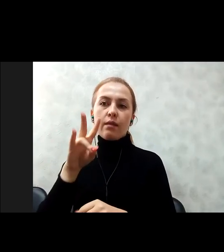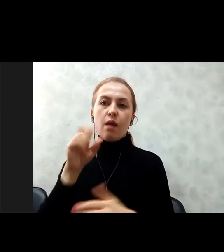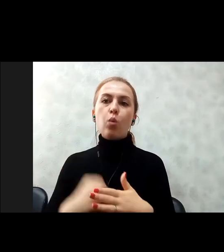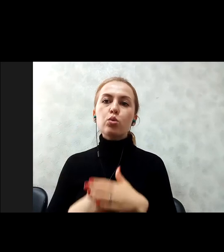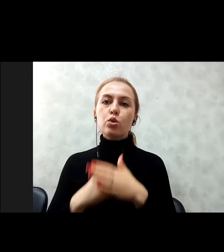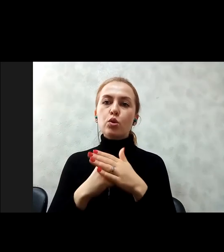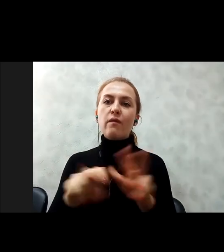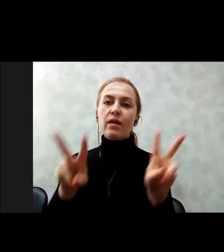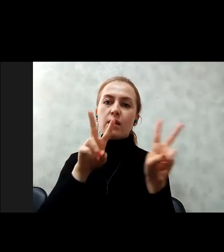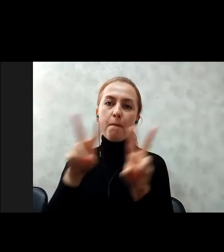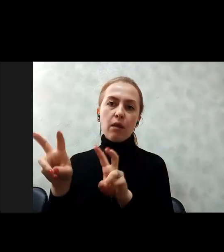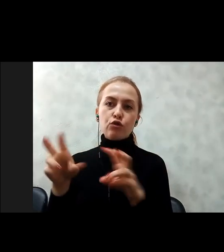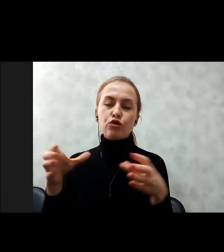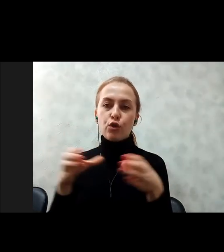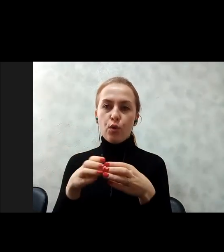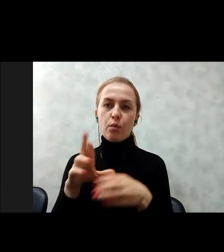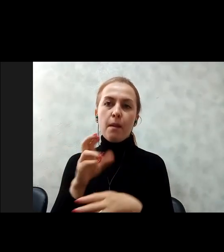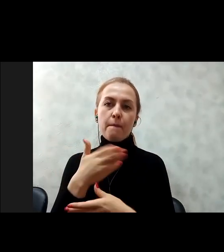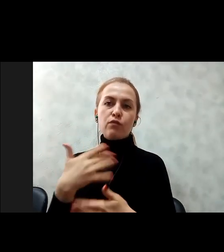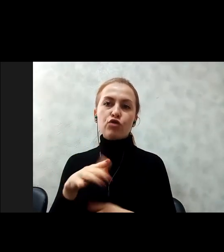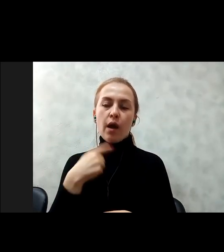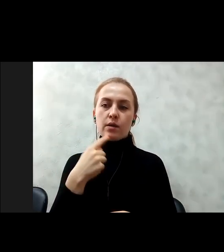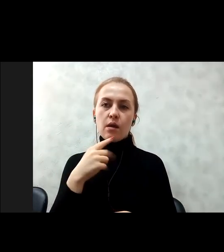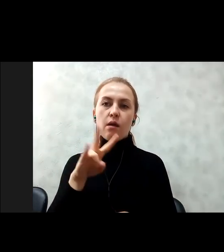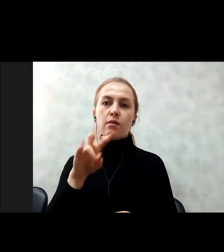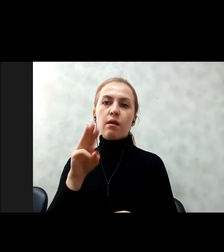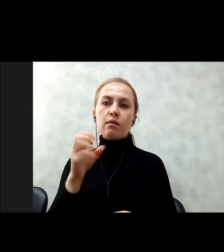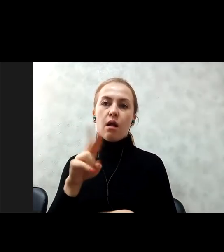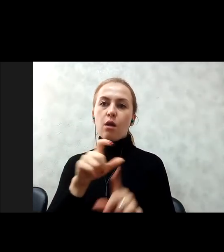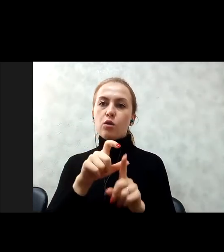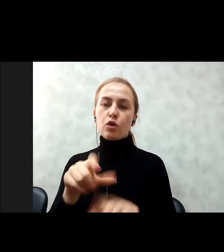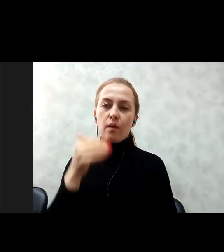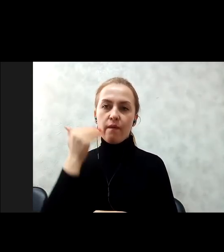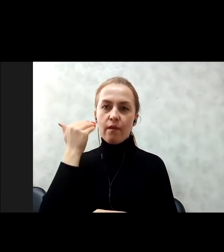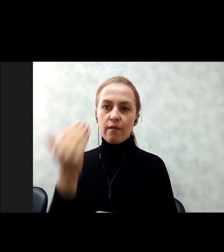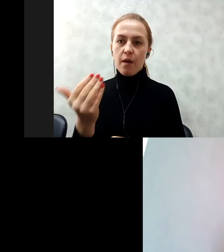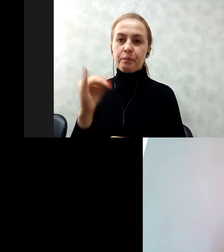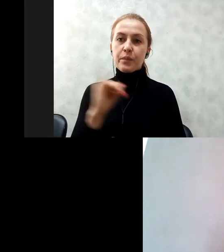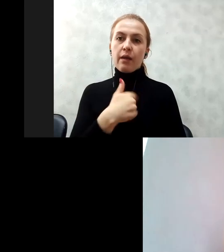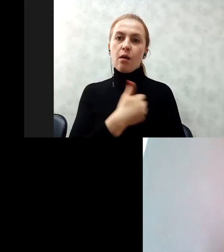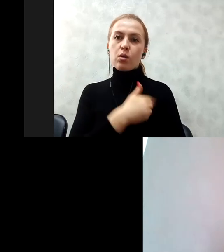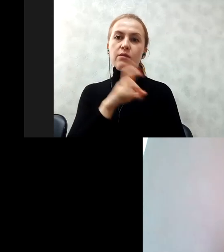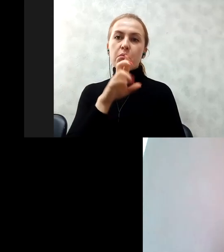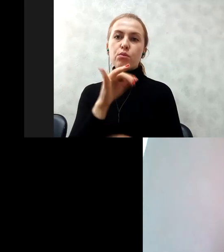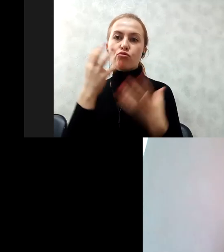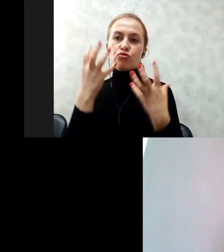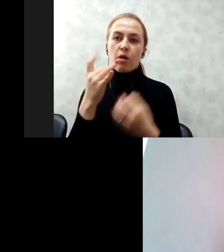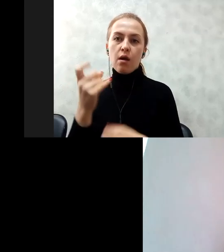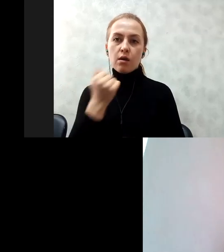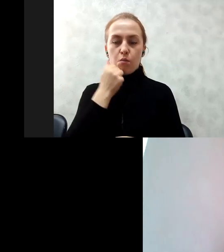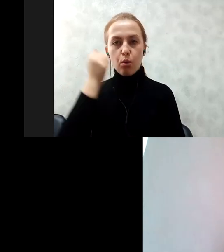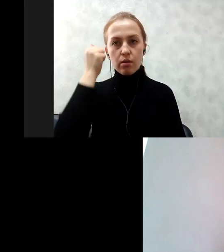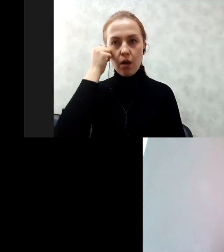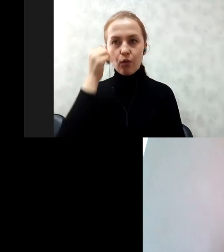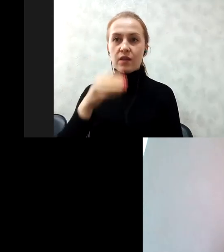And I also use this last opportunity to thank all panelists and all those that have contributed